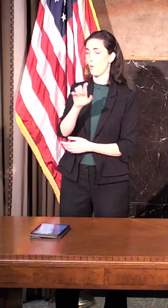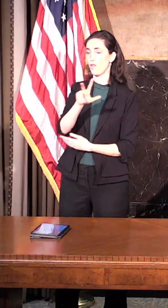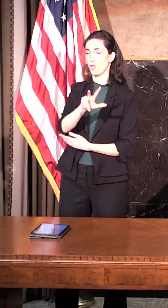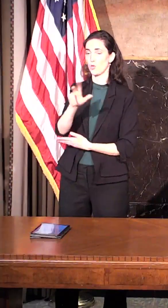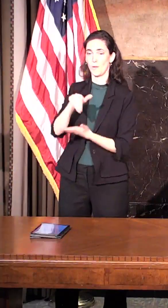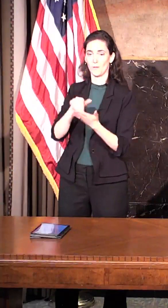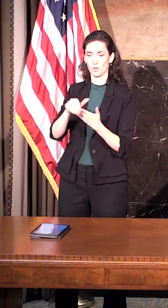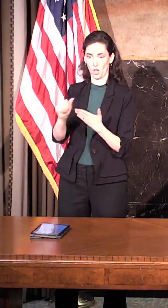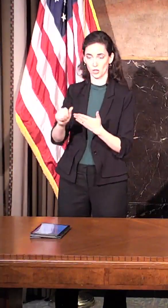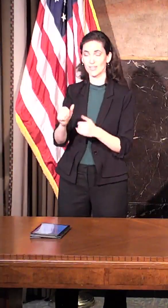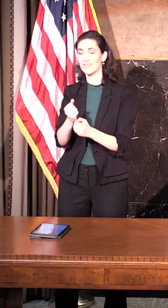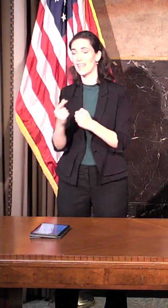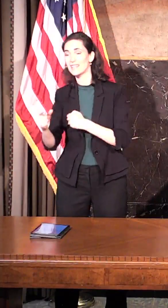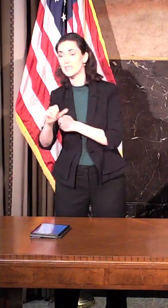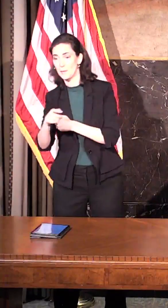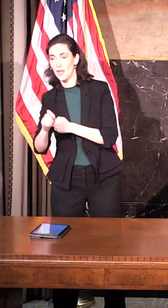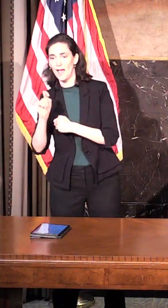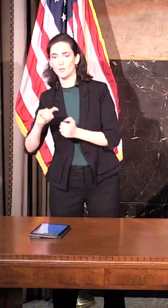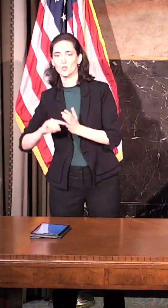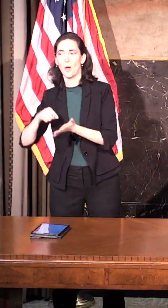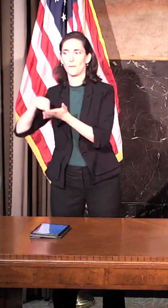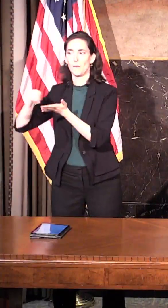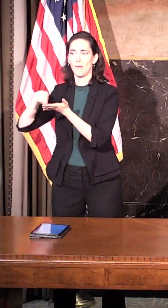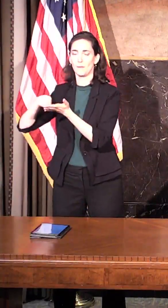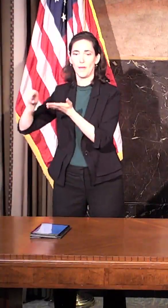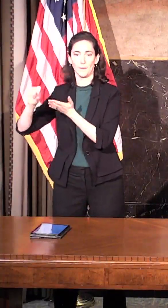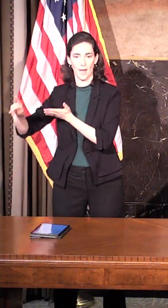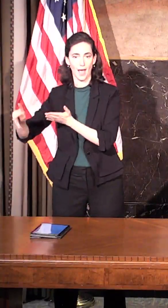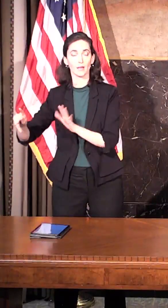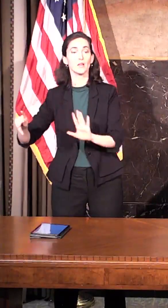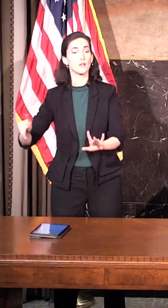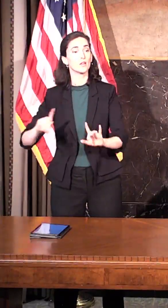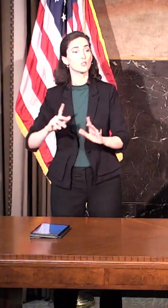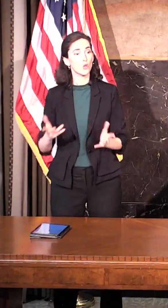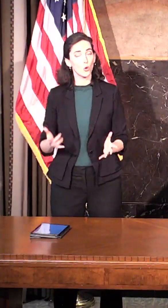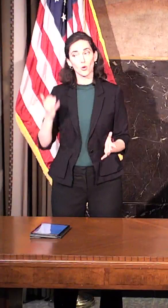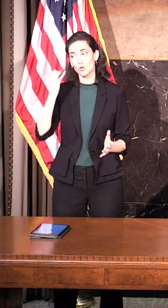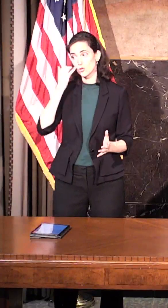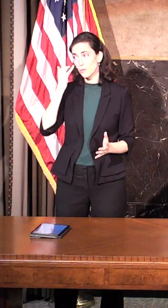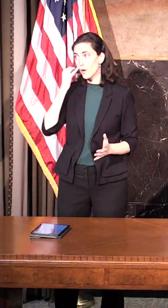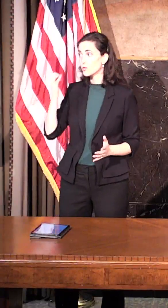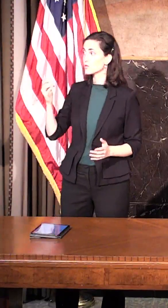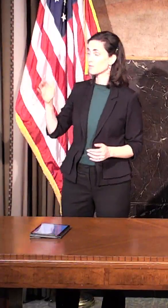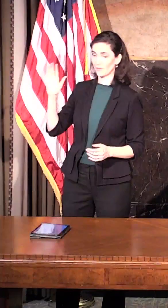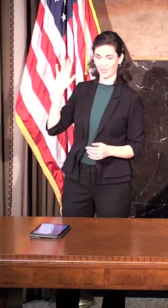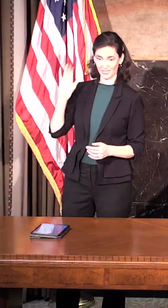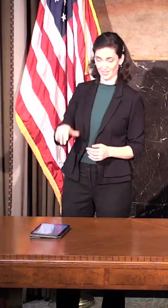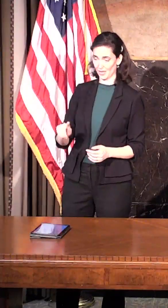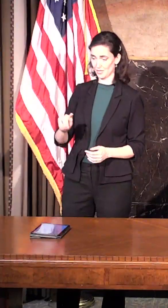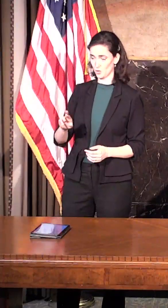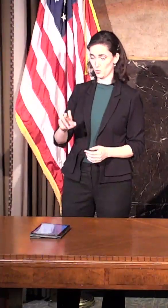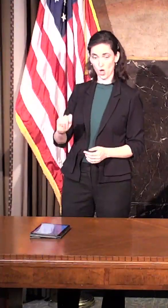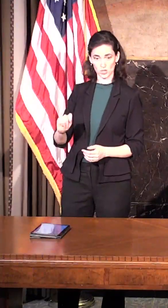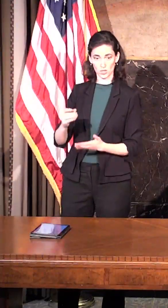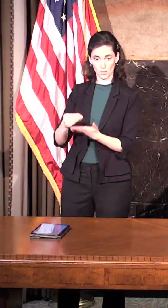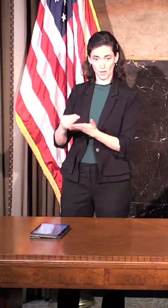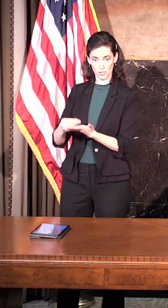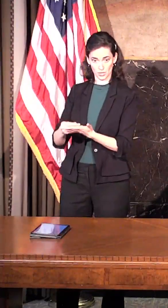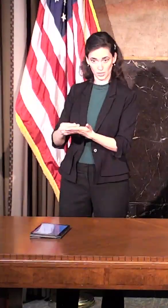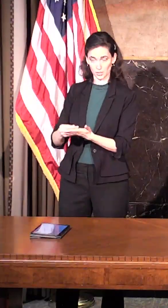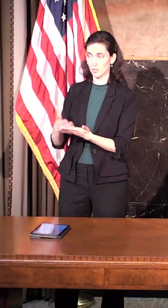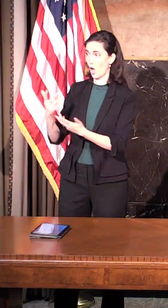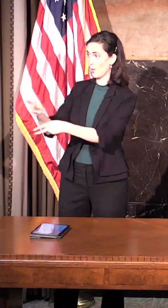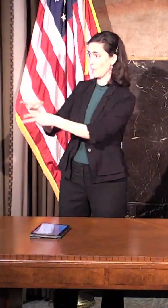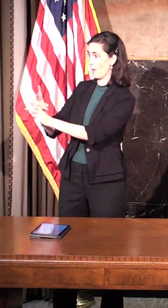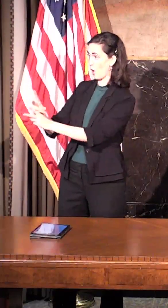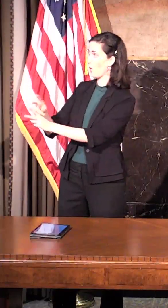in September. And so it would be really helpful if we could replenish the trust fund, pay back what has been